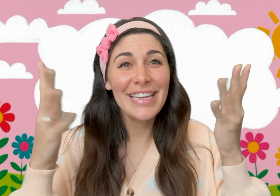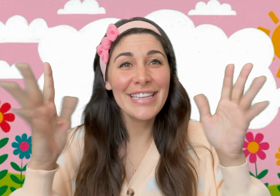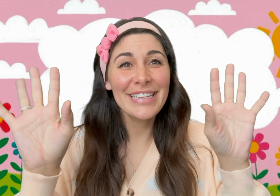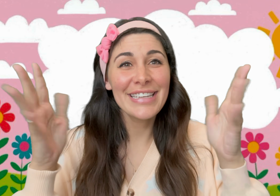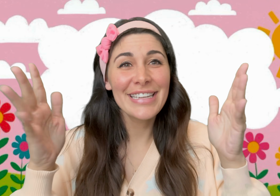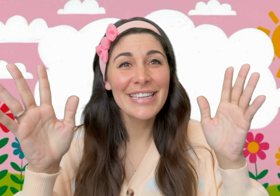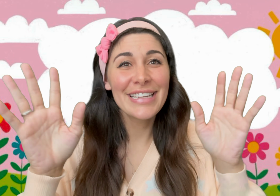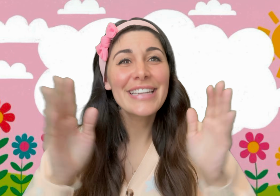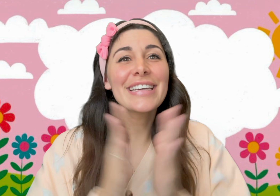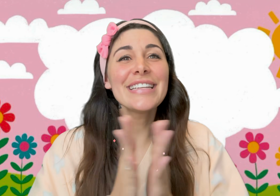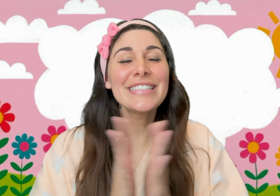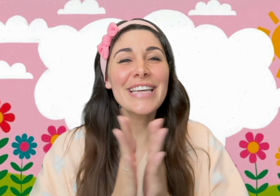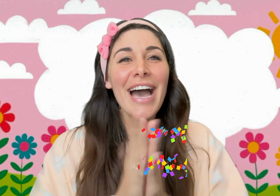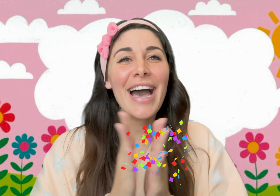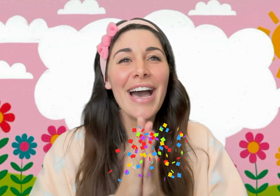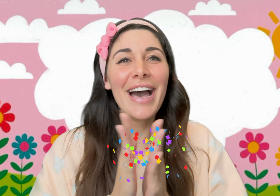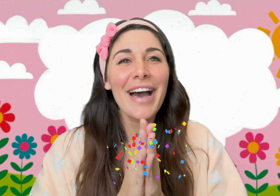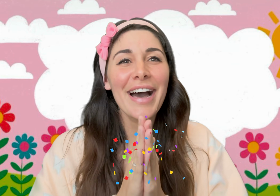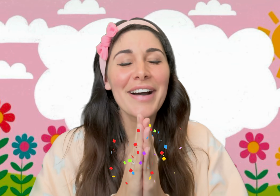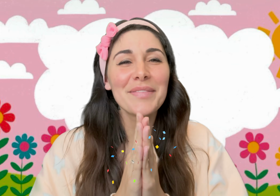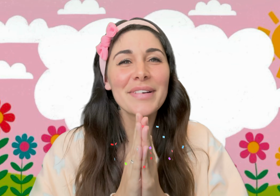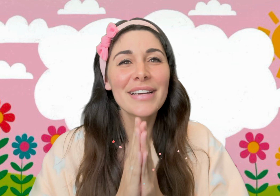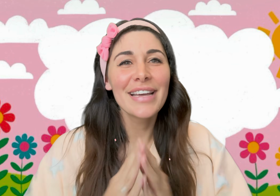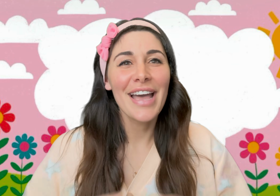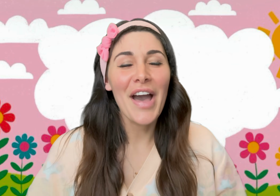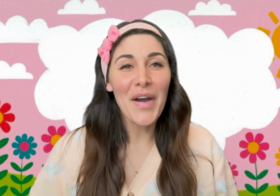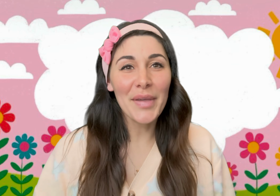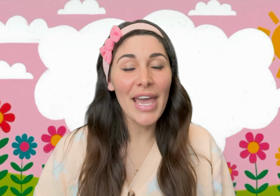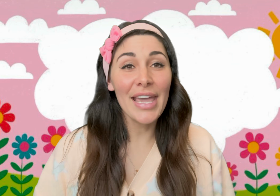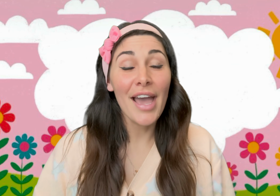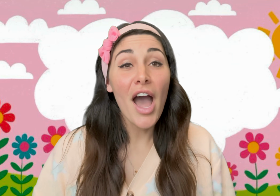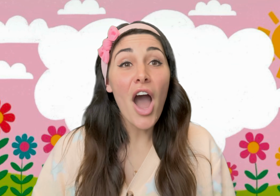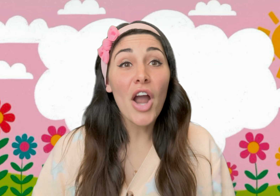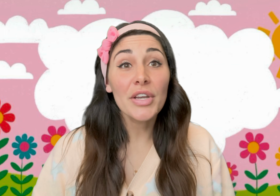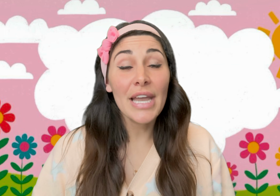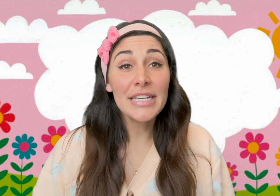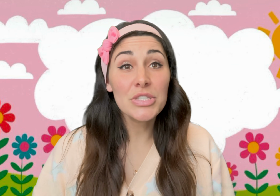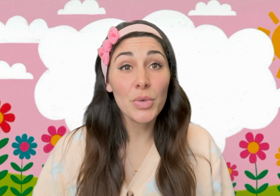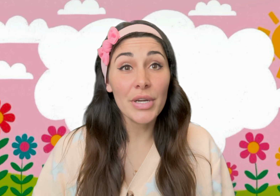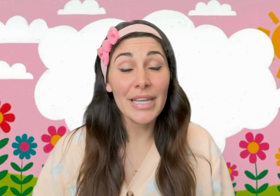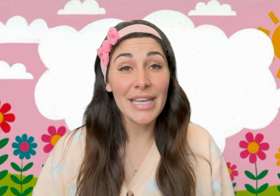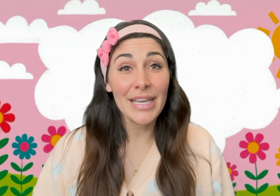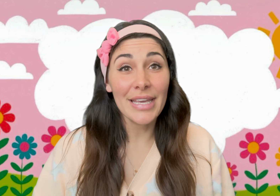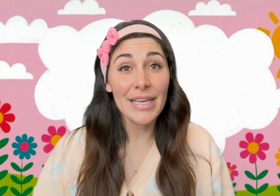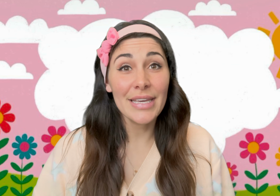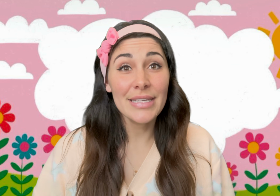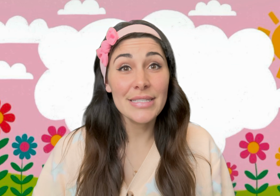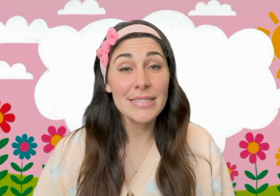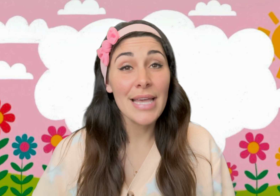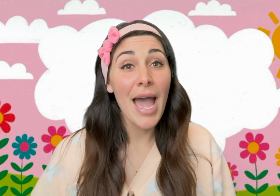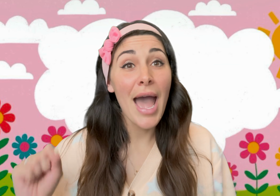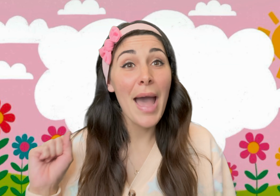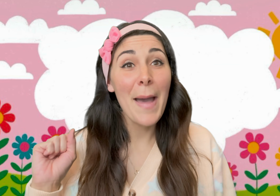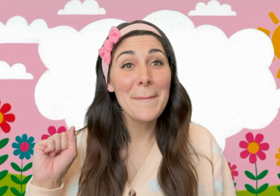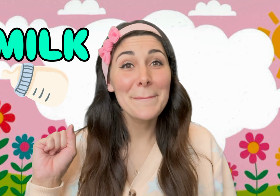done. Good job. Okay, our next word is